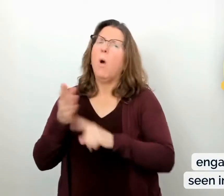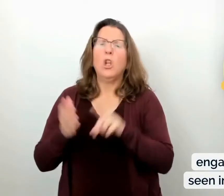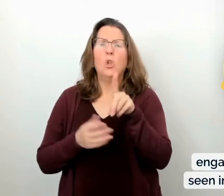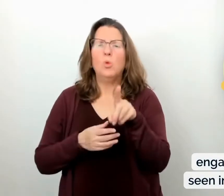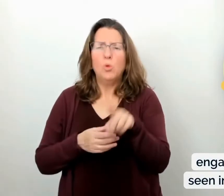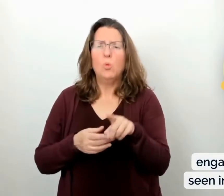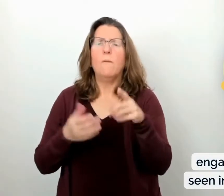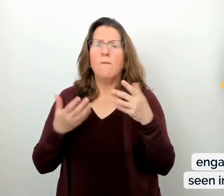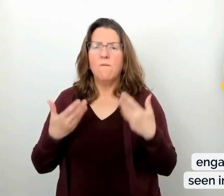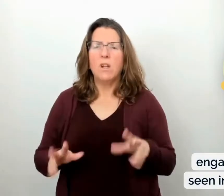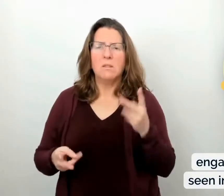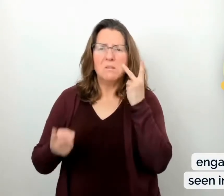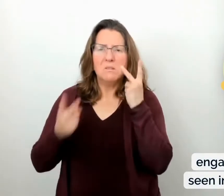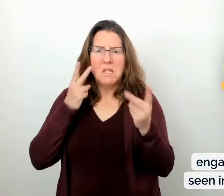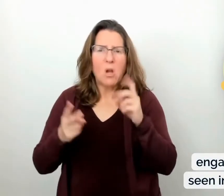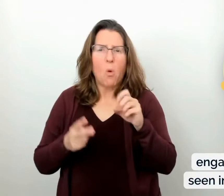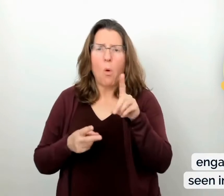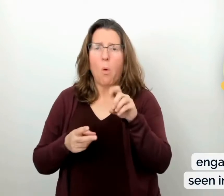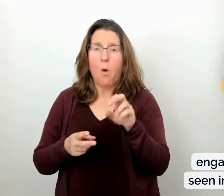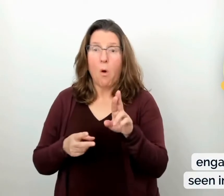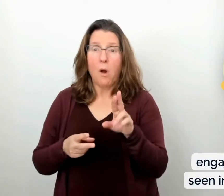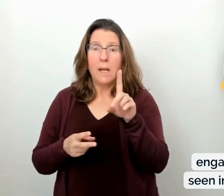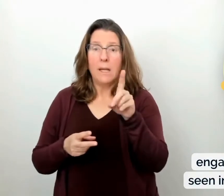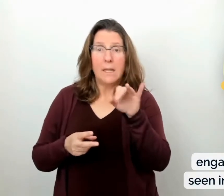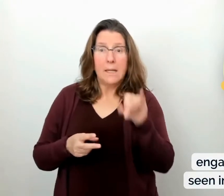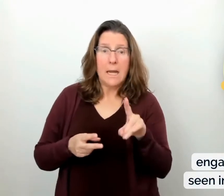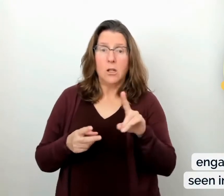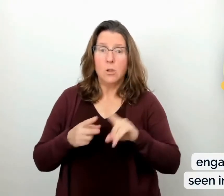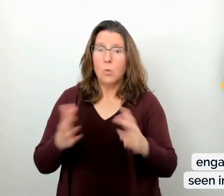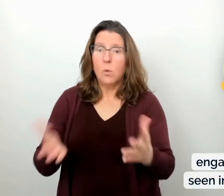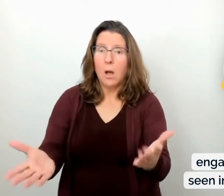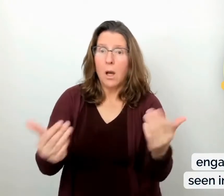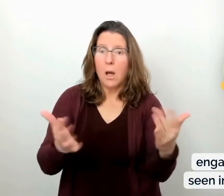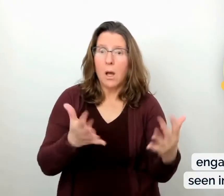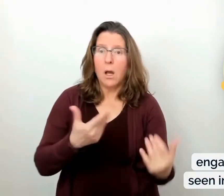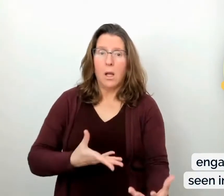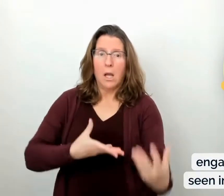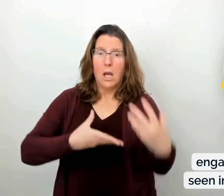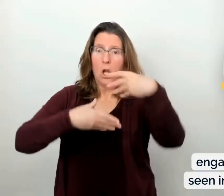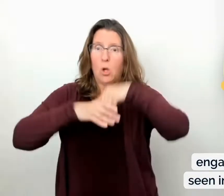What have you seen or done in the classroom that has led to student